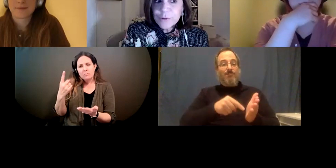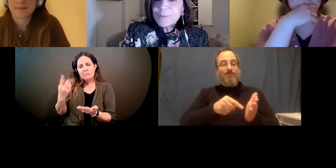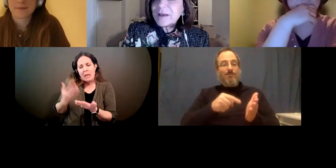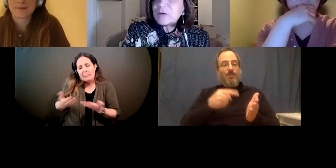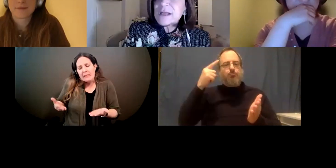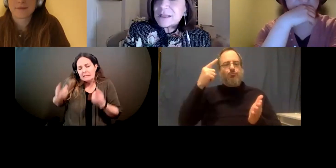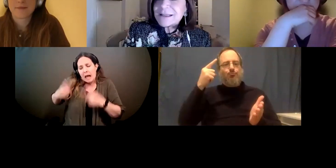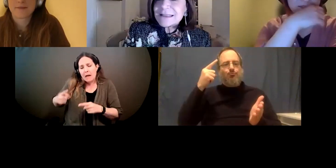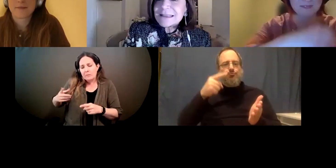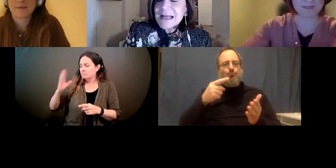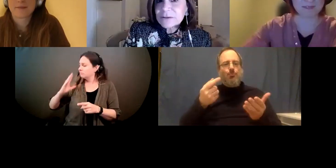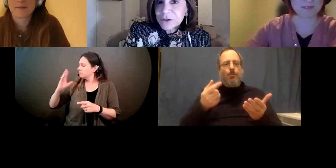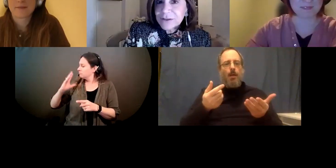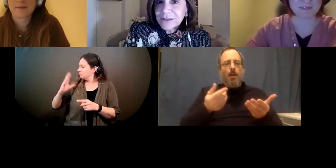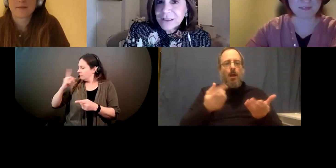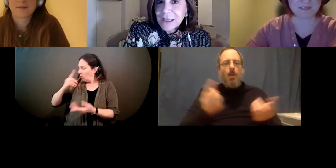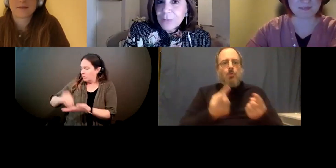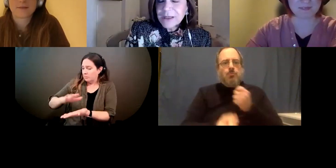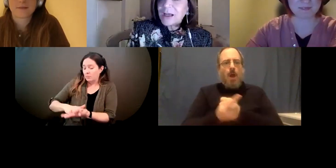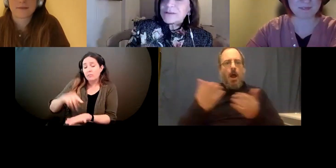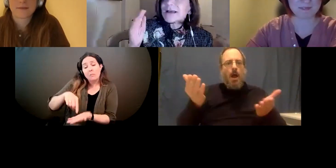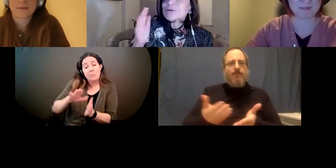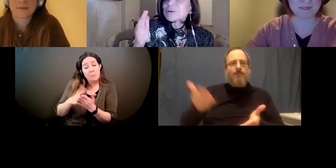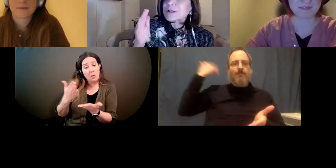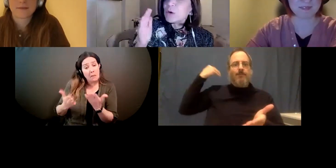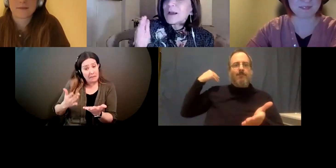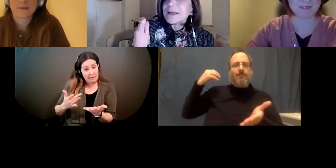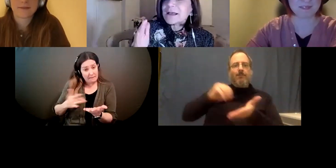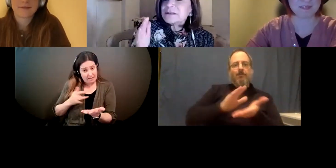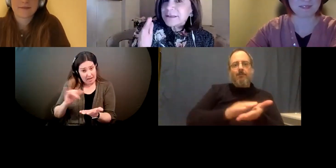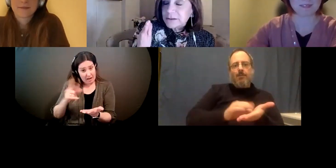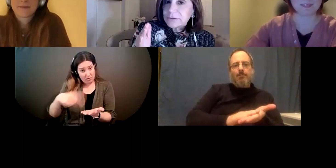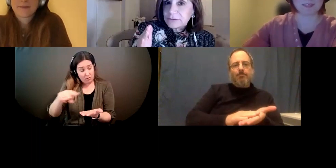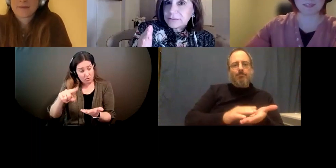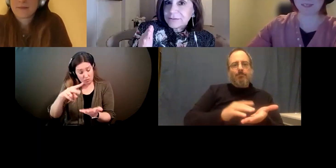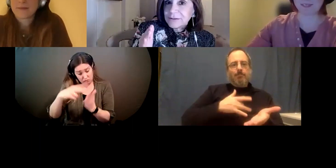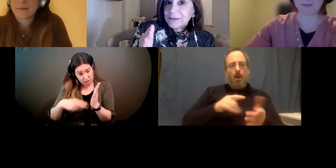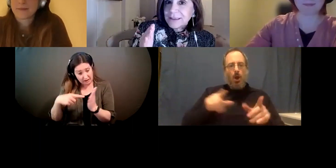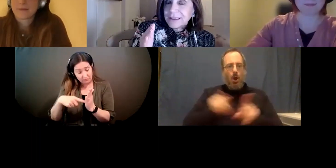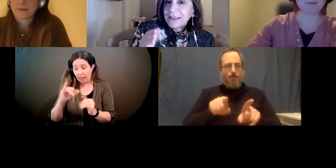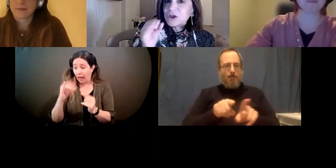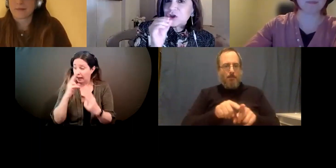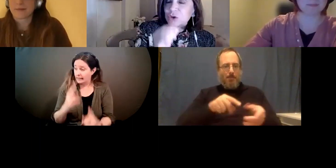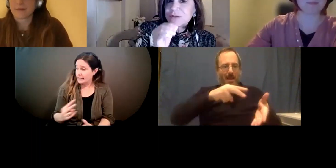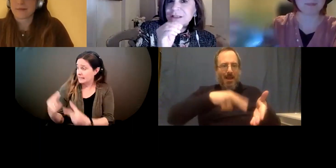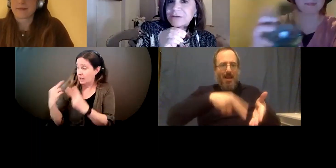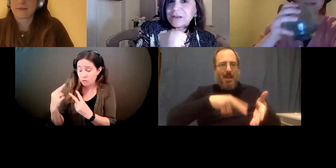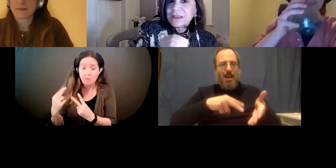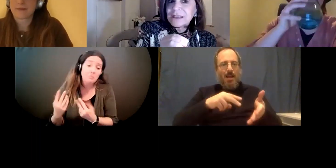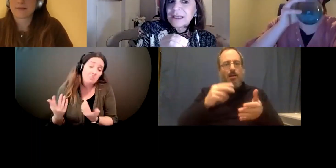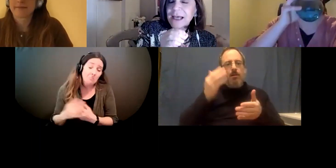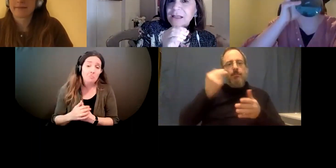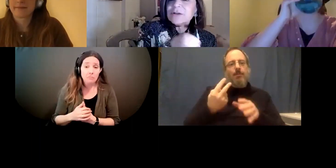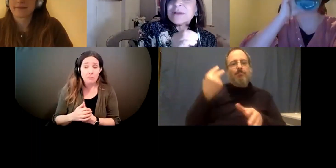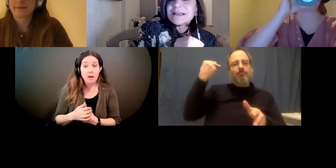the book may read as nostalgic, but I was actually quite analytical in choosing